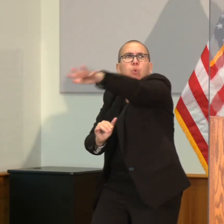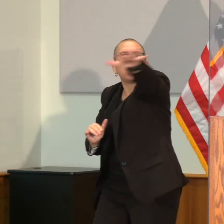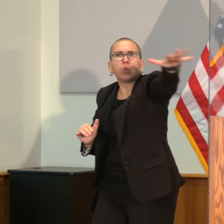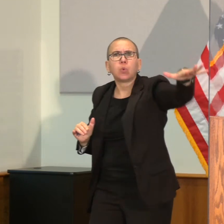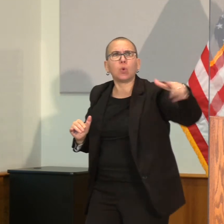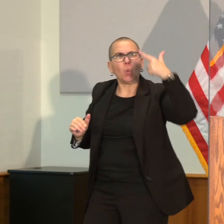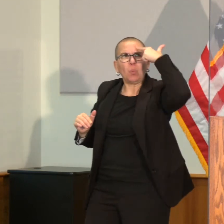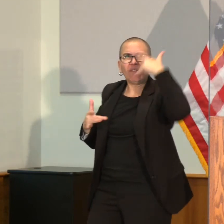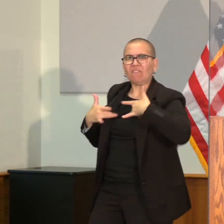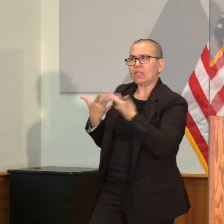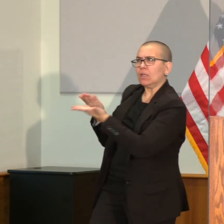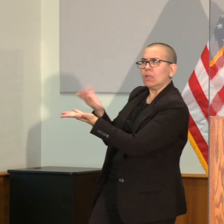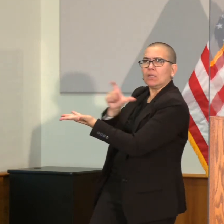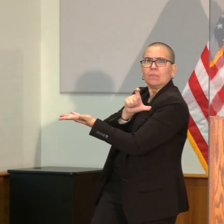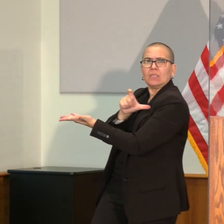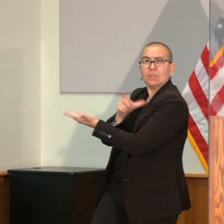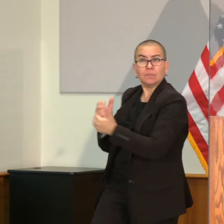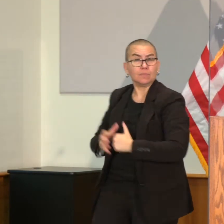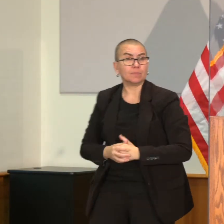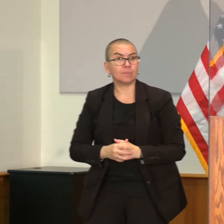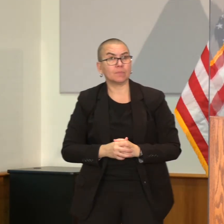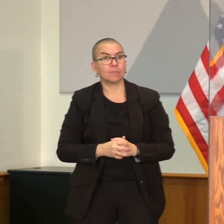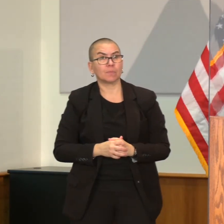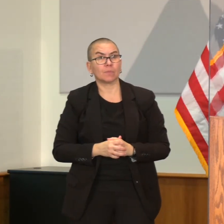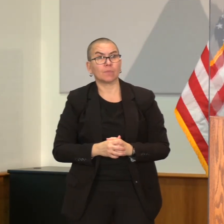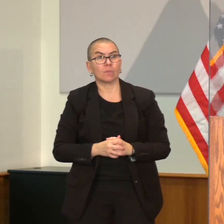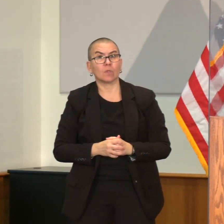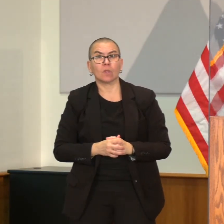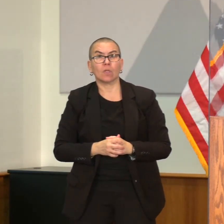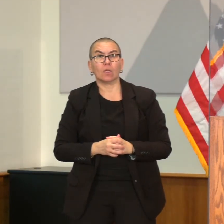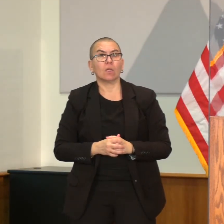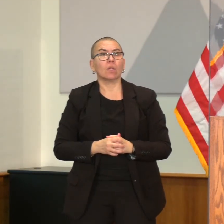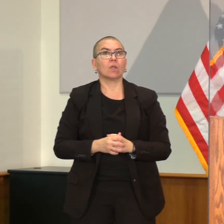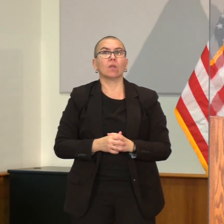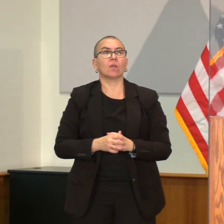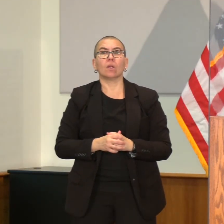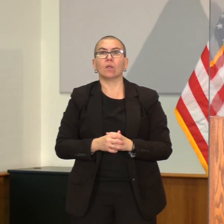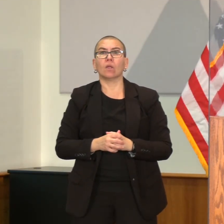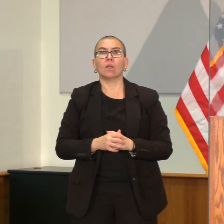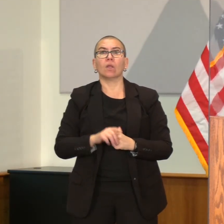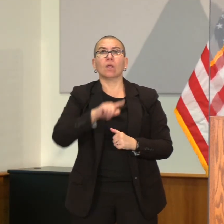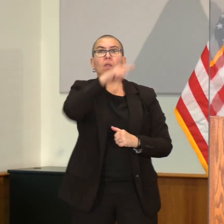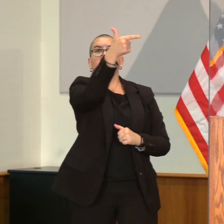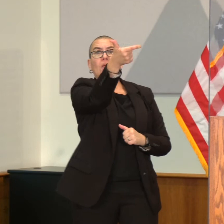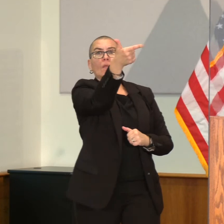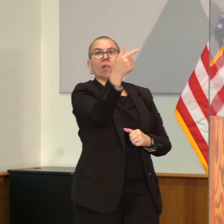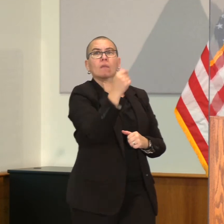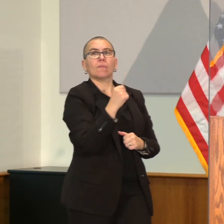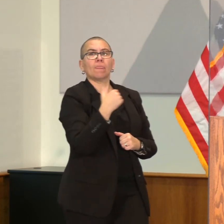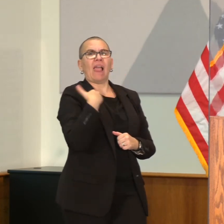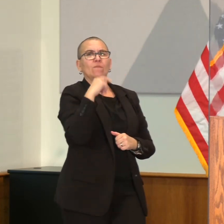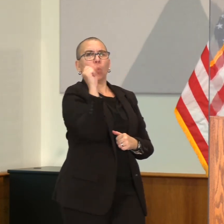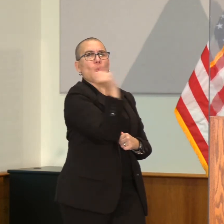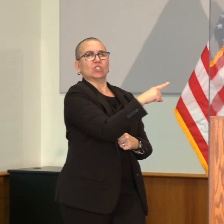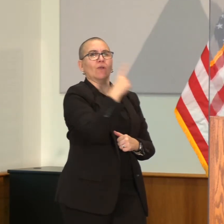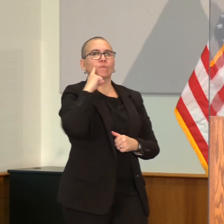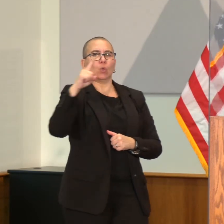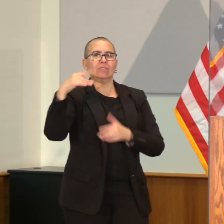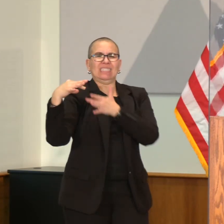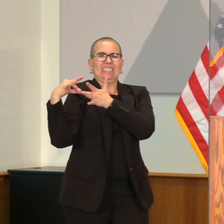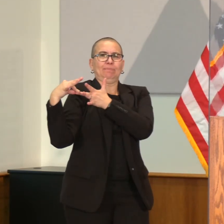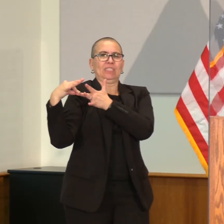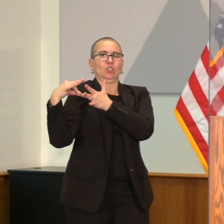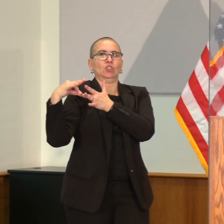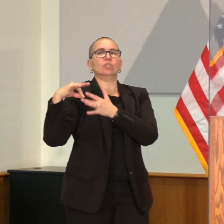that moment. Can I ask Speaker Hortman a question? You have to go to the podium, sorry.